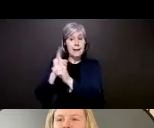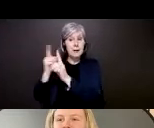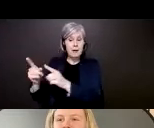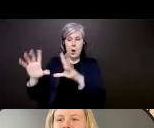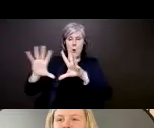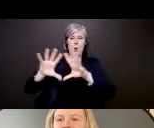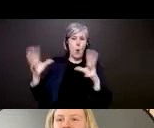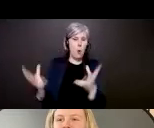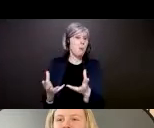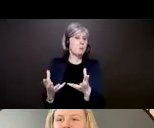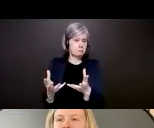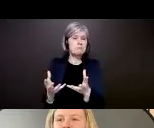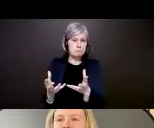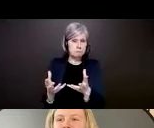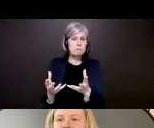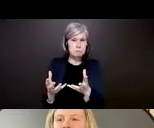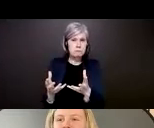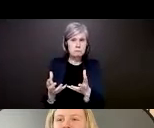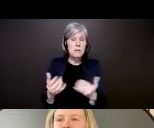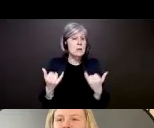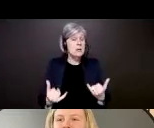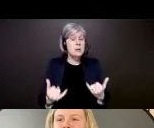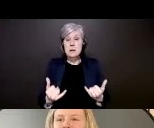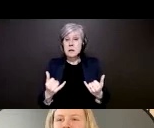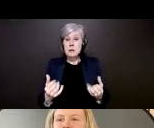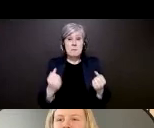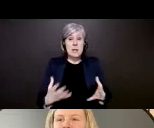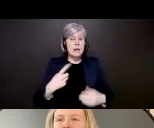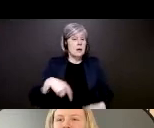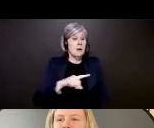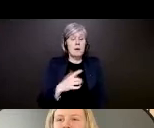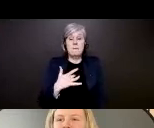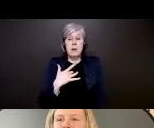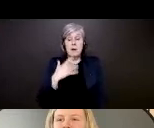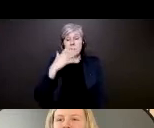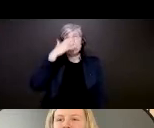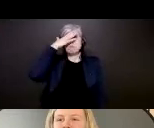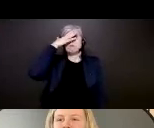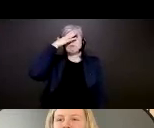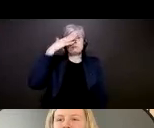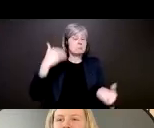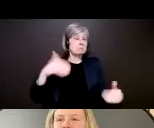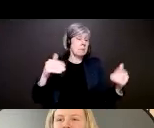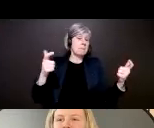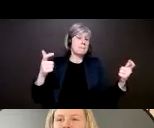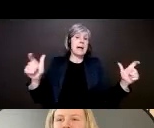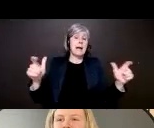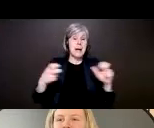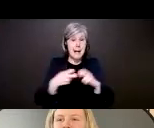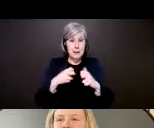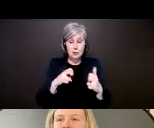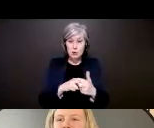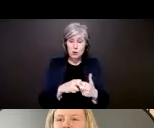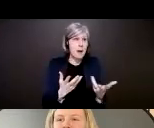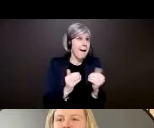prevention has people feeling overwhelmed with the bigness of the issue and feeling alone in the work. And so I think that part